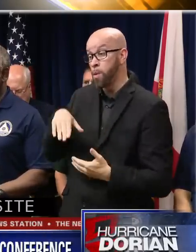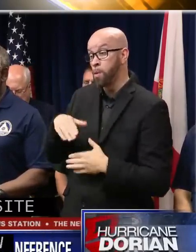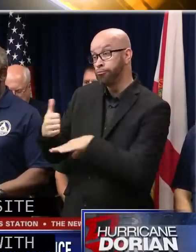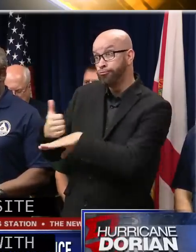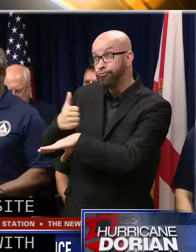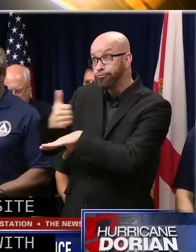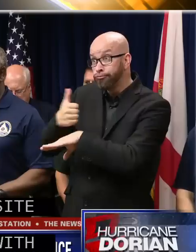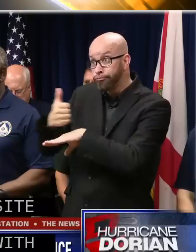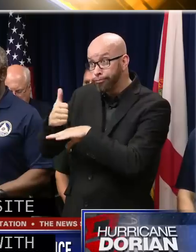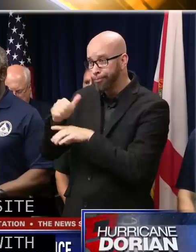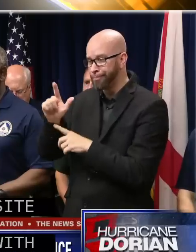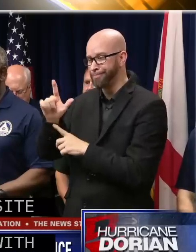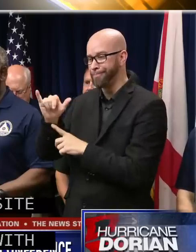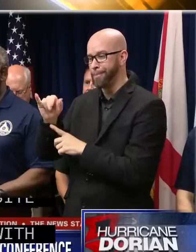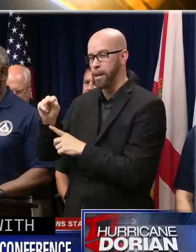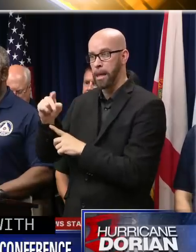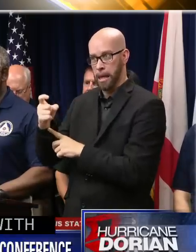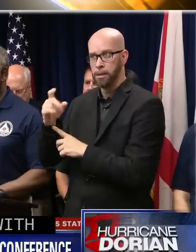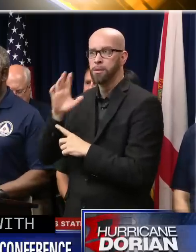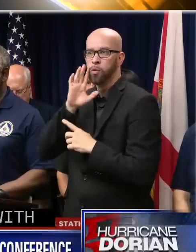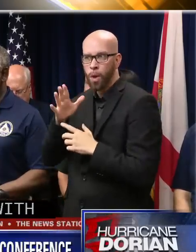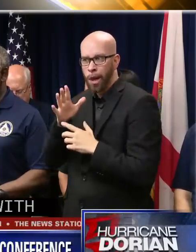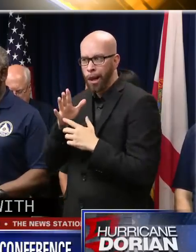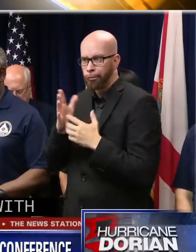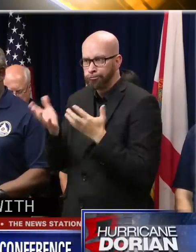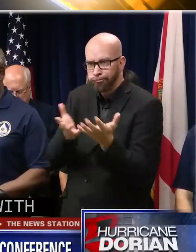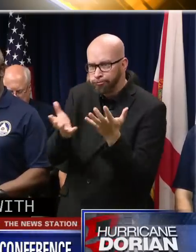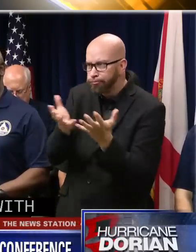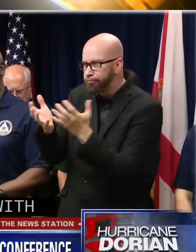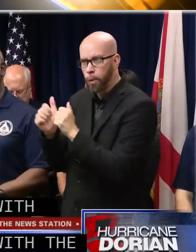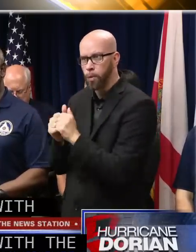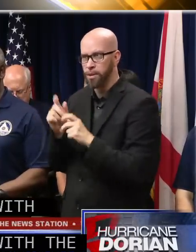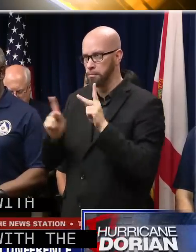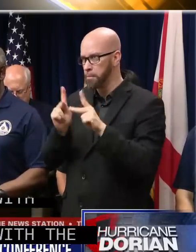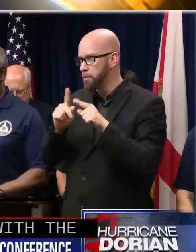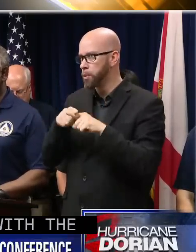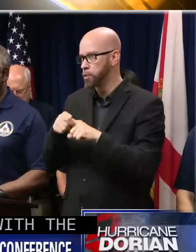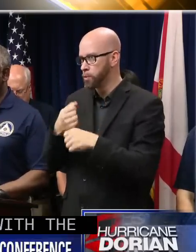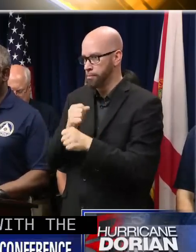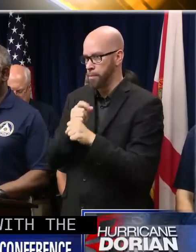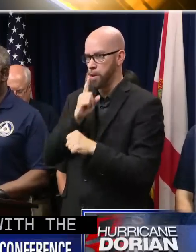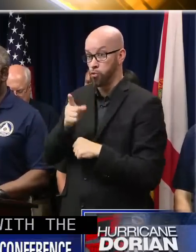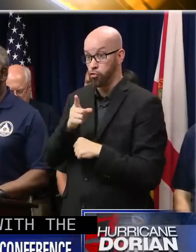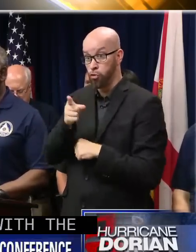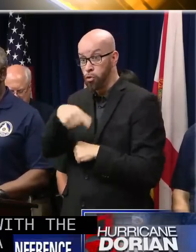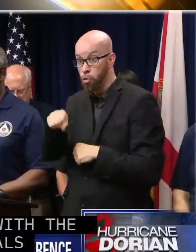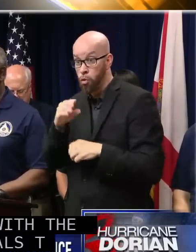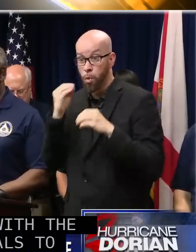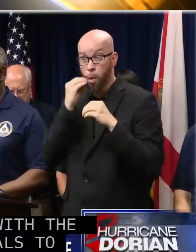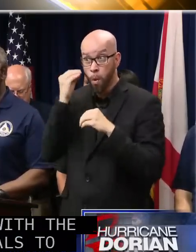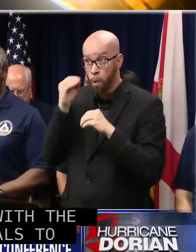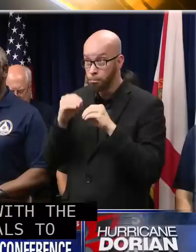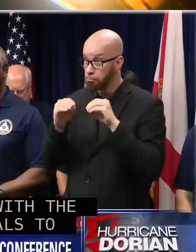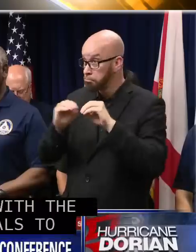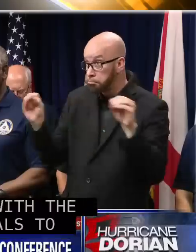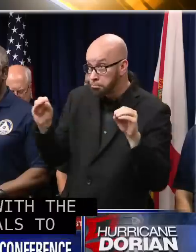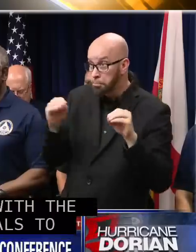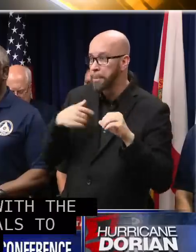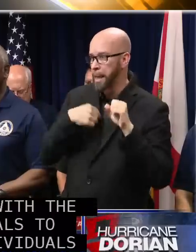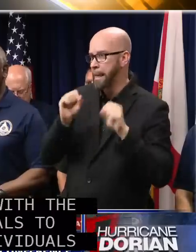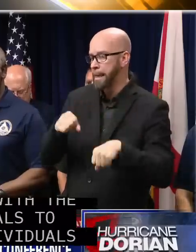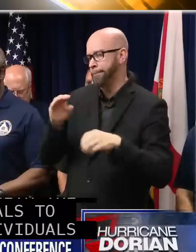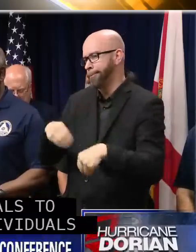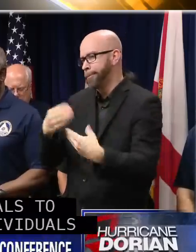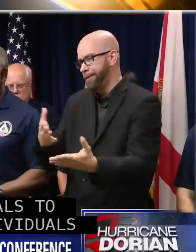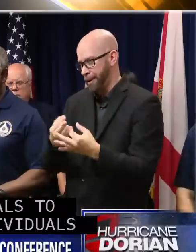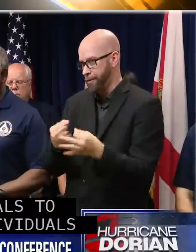and county officials to transport homeless individuals to designated shelters throughout the county. In terms